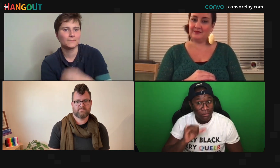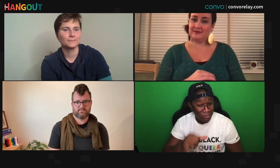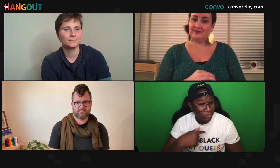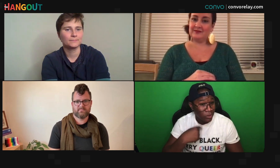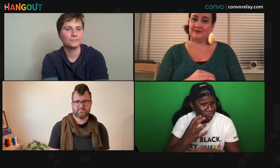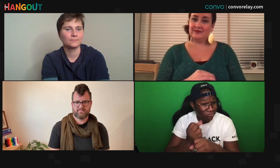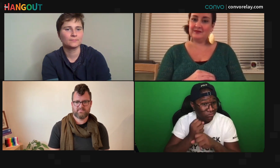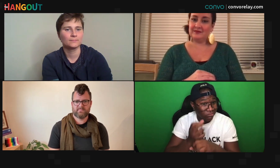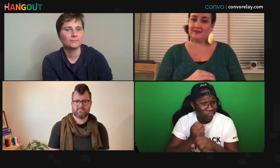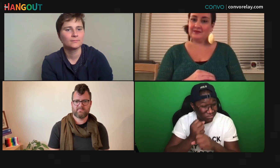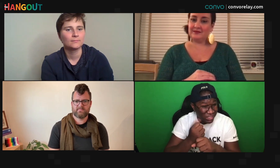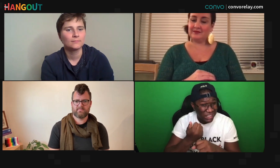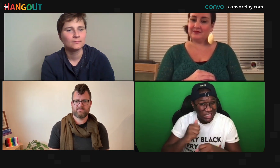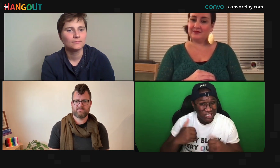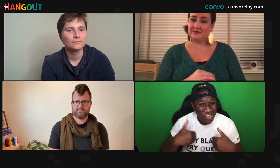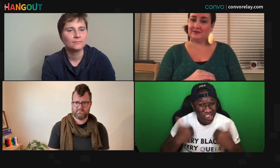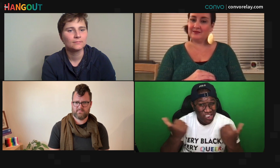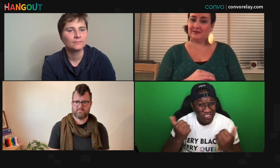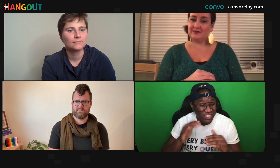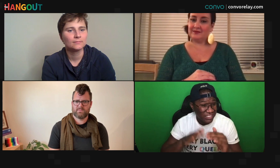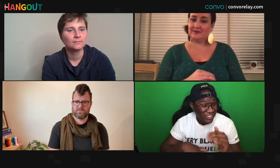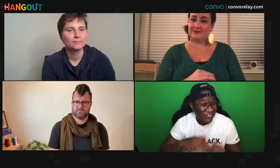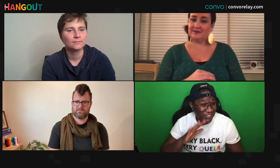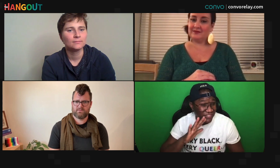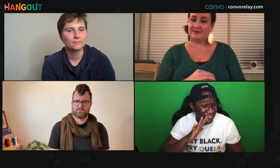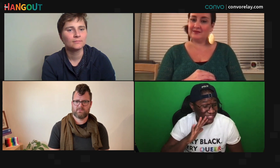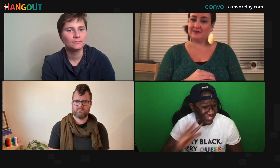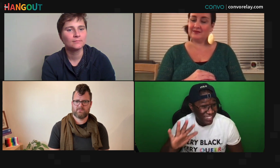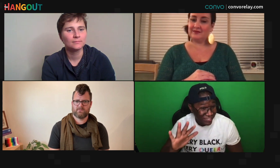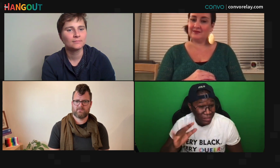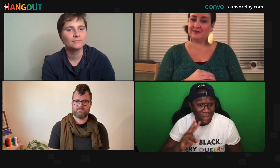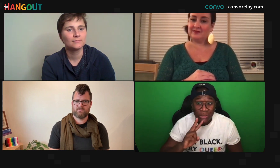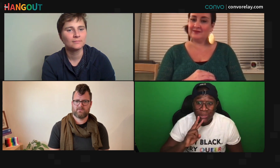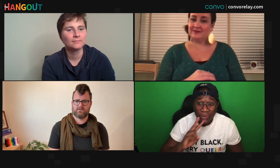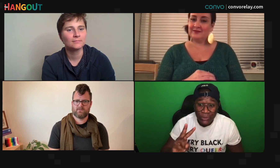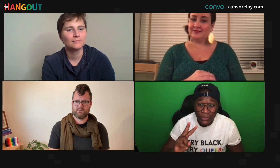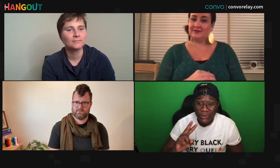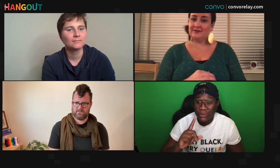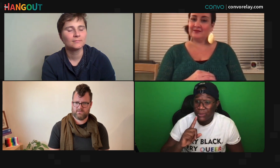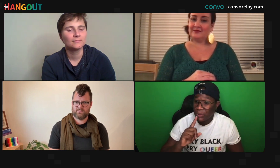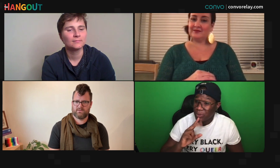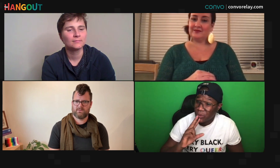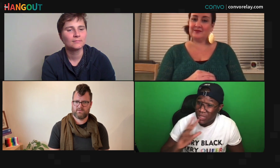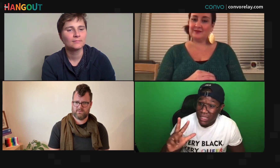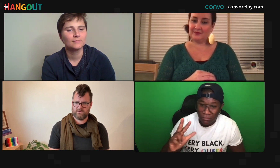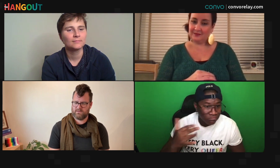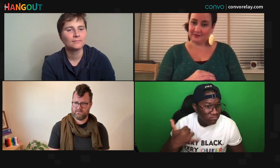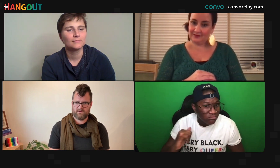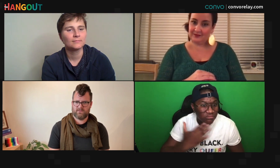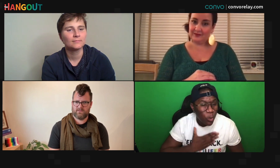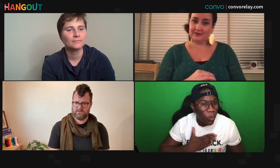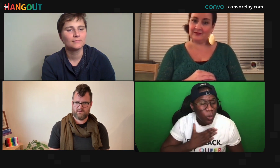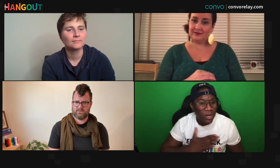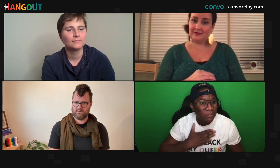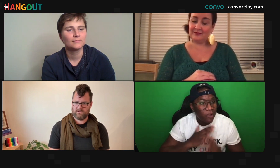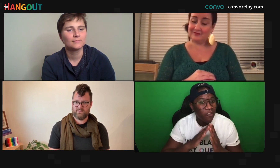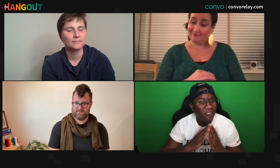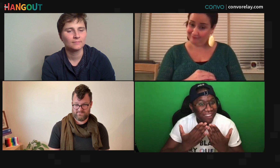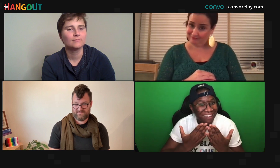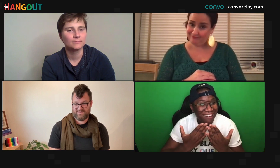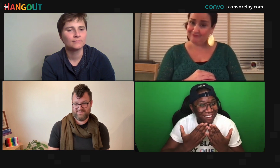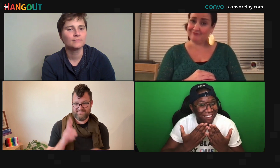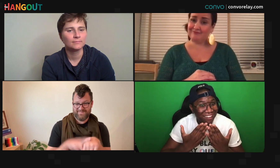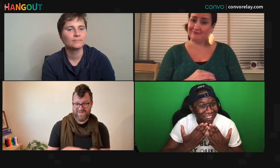word choices to use to attract a certain age group. And I realized that I got younger than 5. So